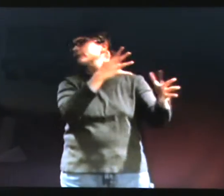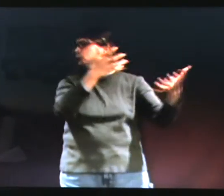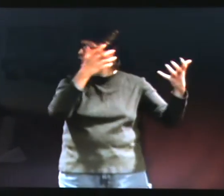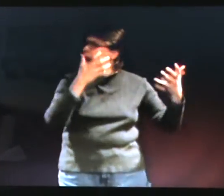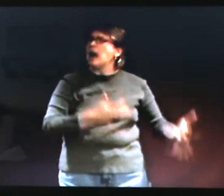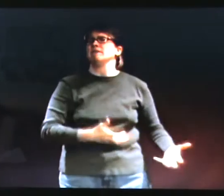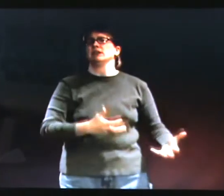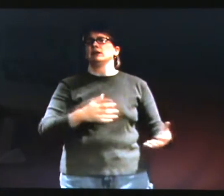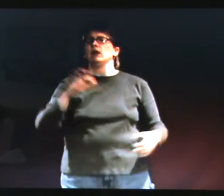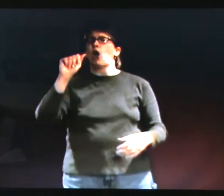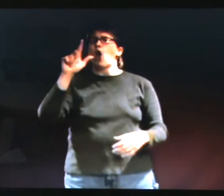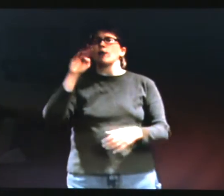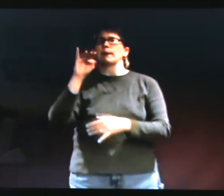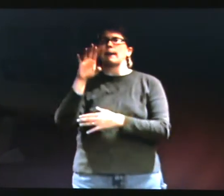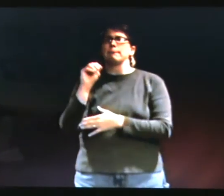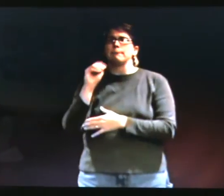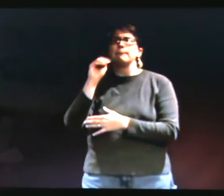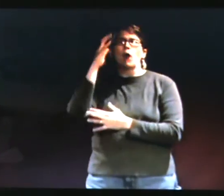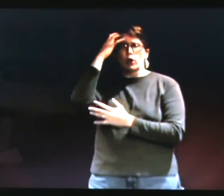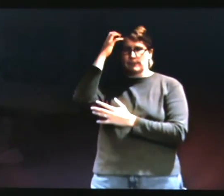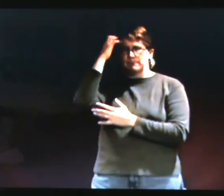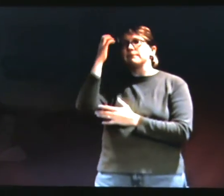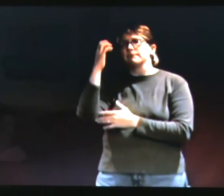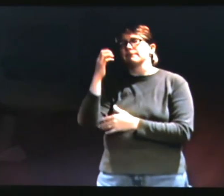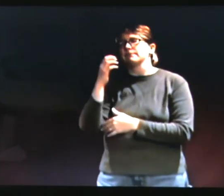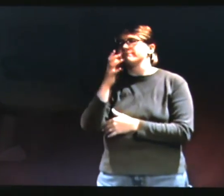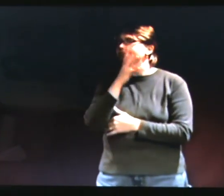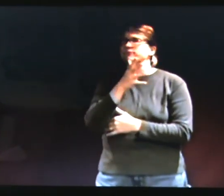Some people don't like aluminum because it's too heavy.